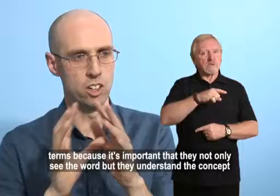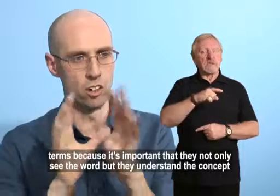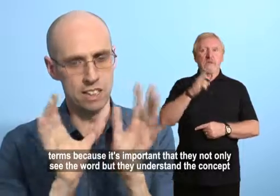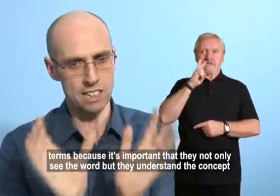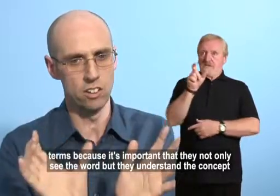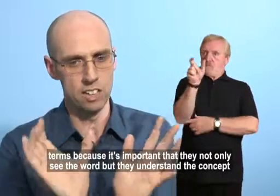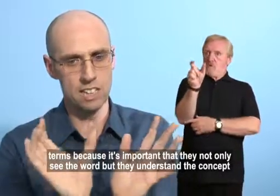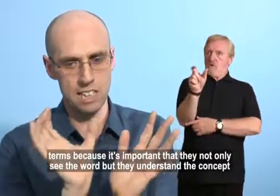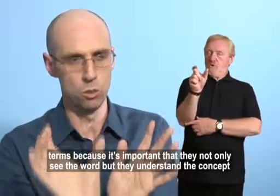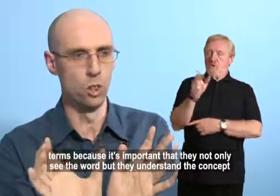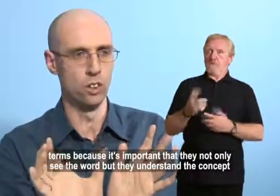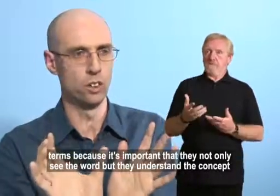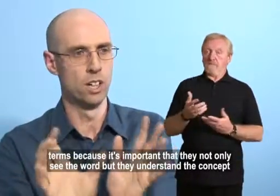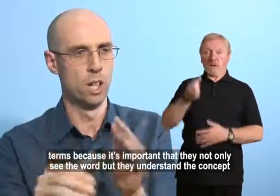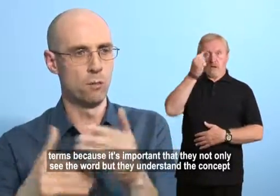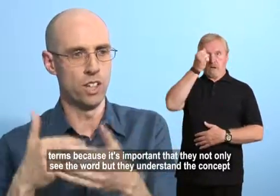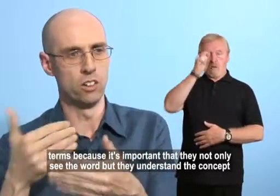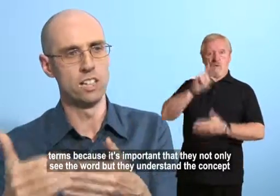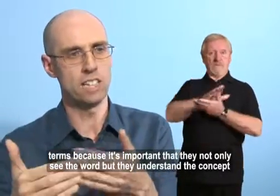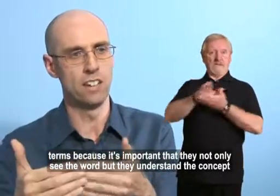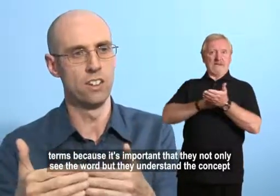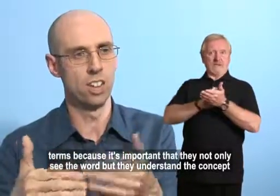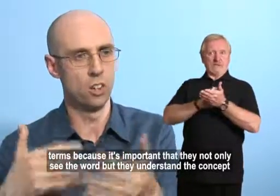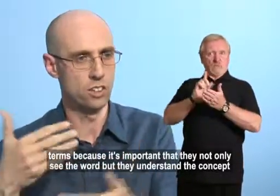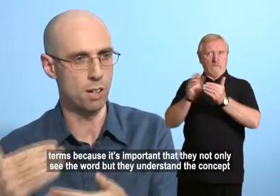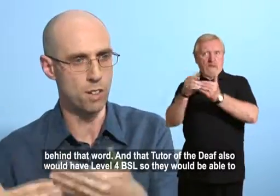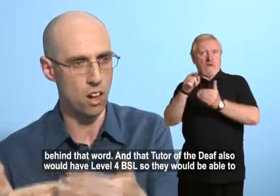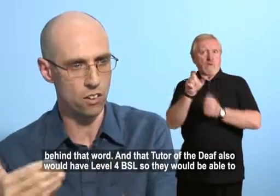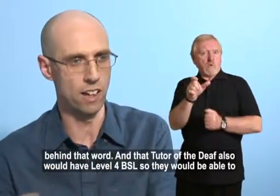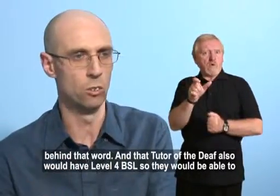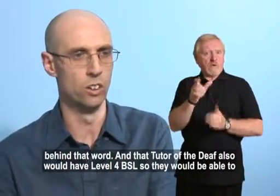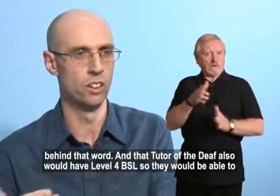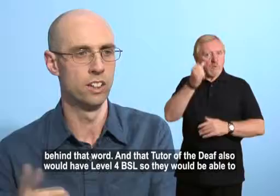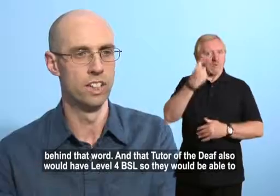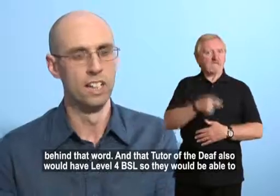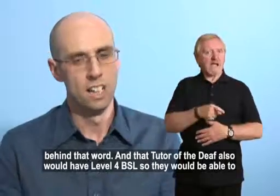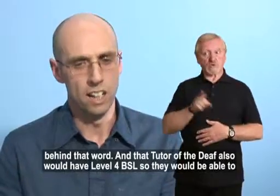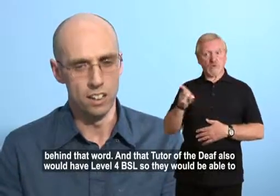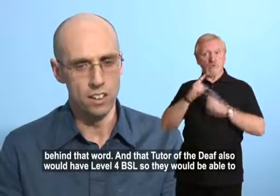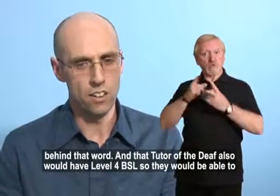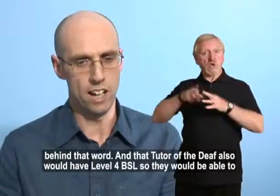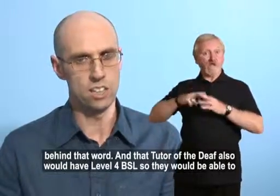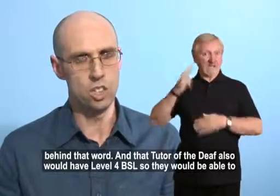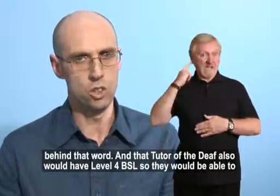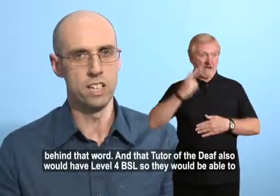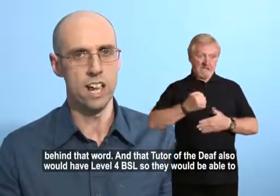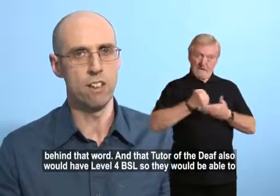important that they not only see the word, but they understand the concept behind that word. And that tutor of the